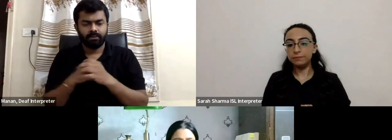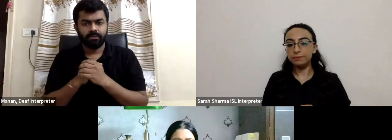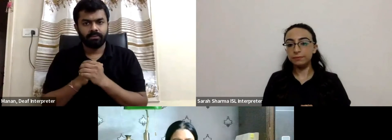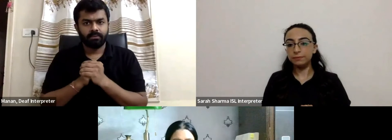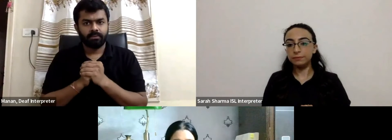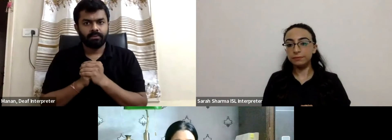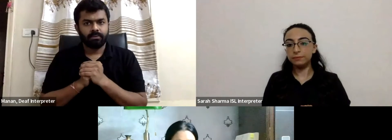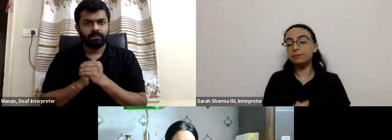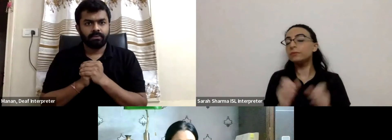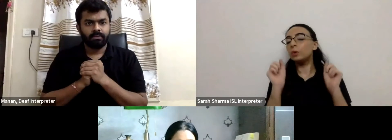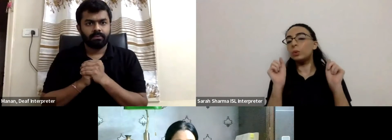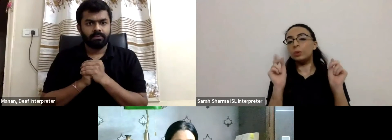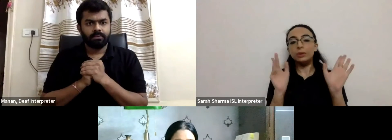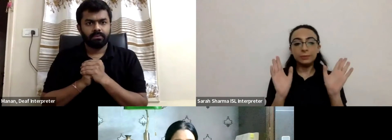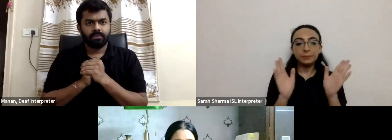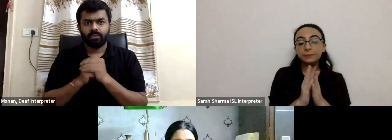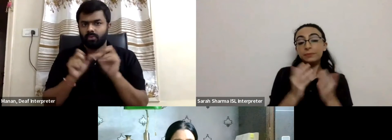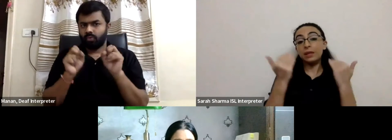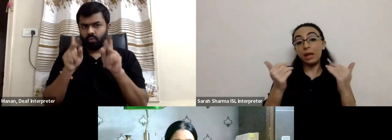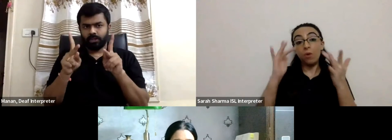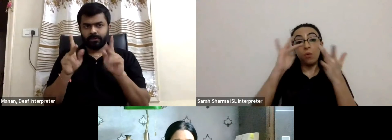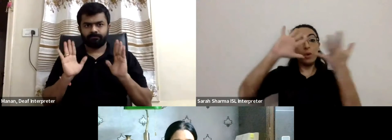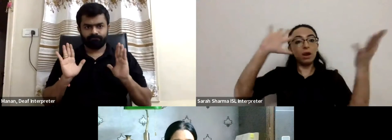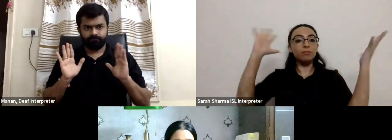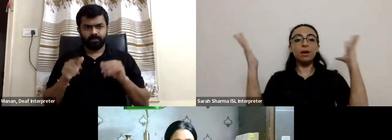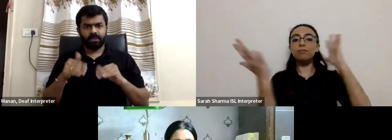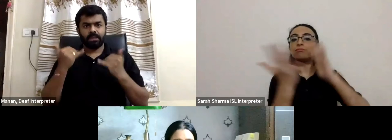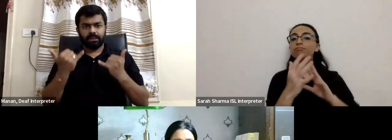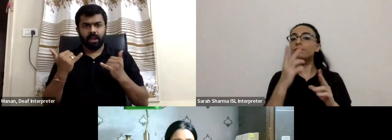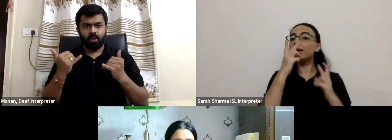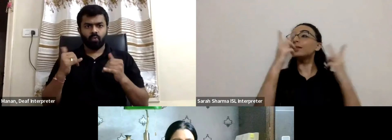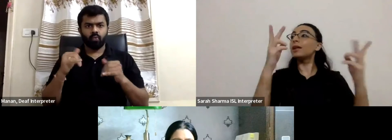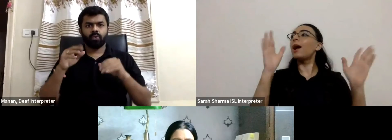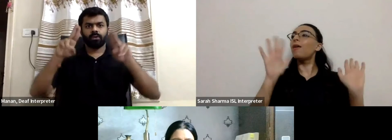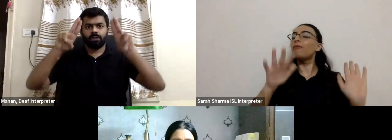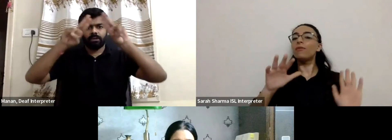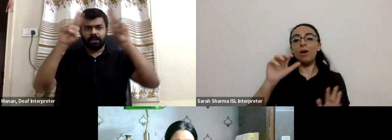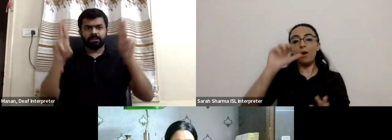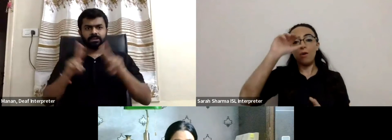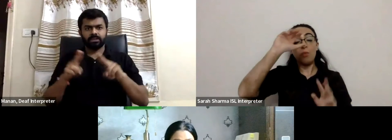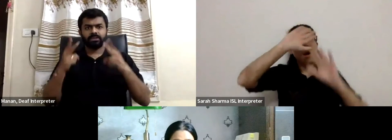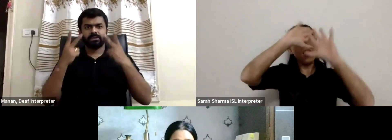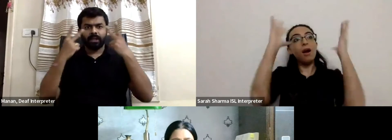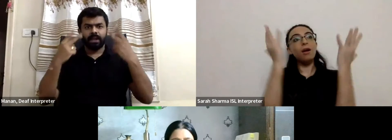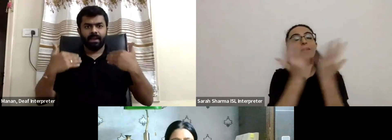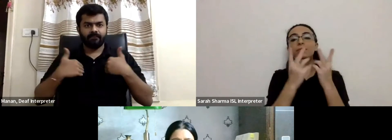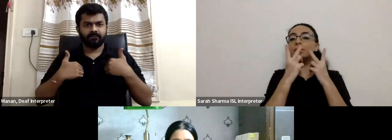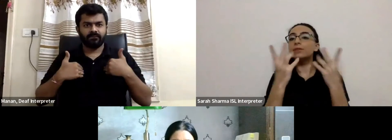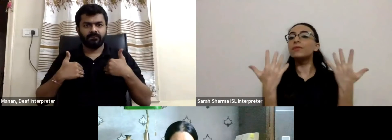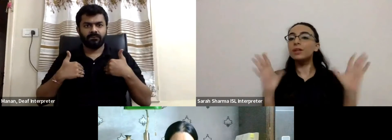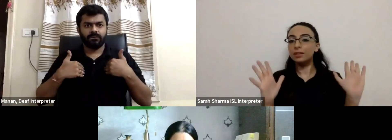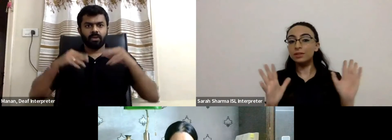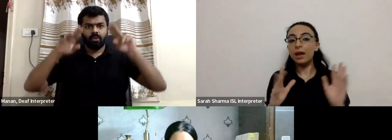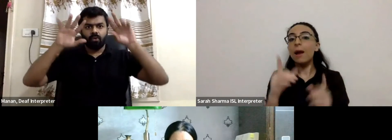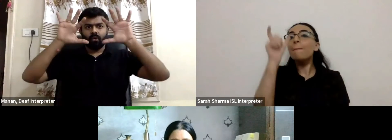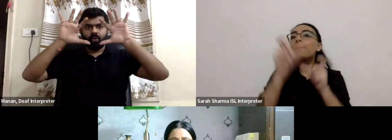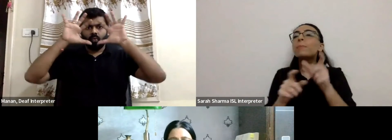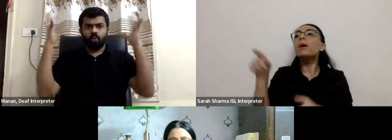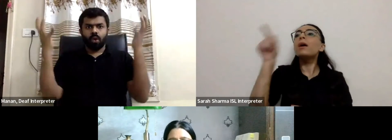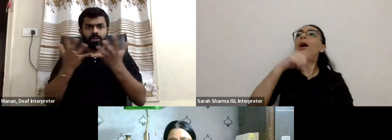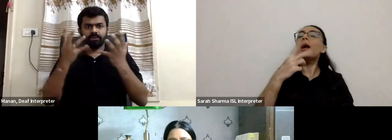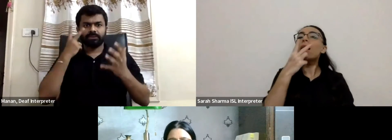it's been internationally acclaimed Mohalla clinic, and because people realize that such